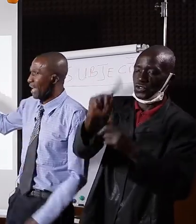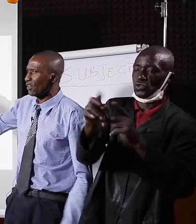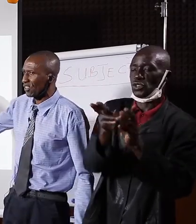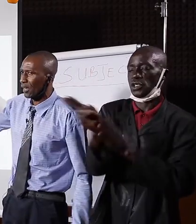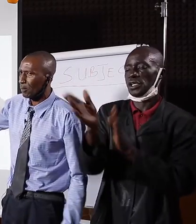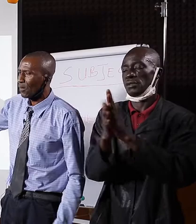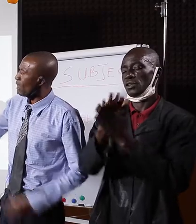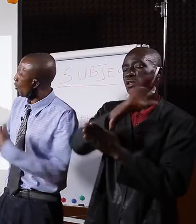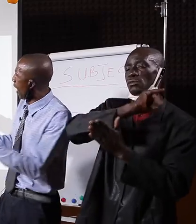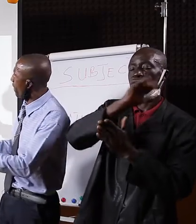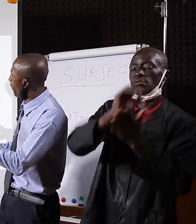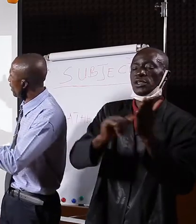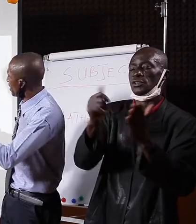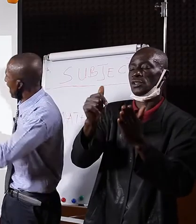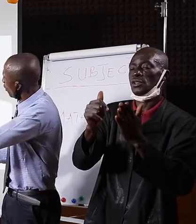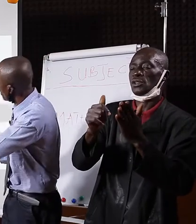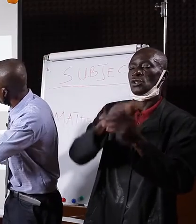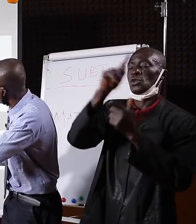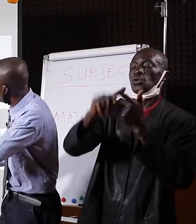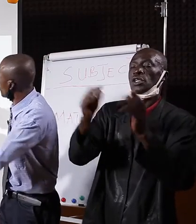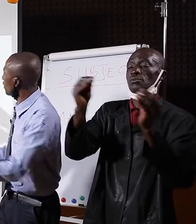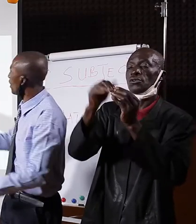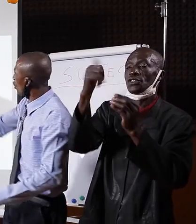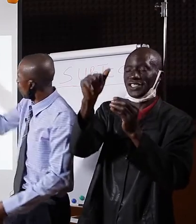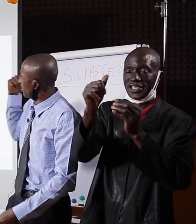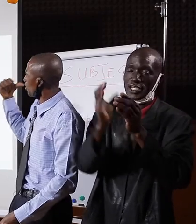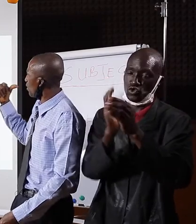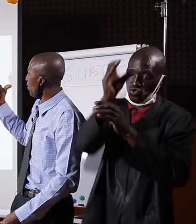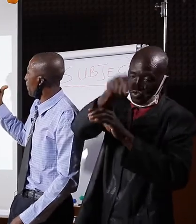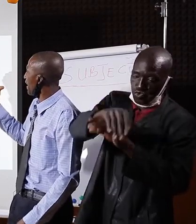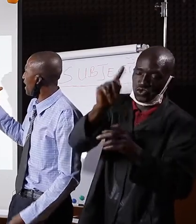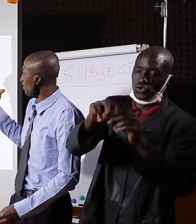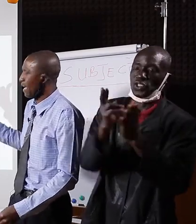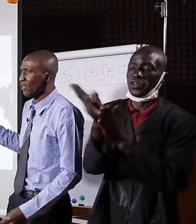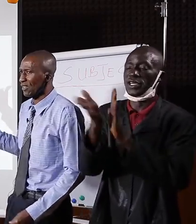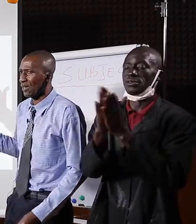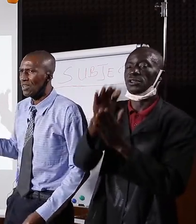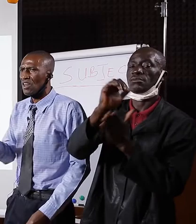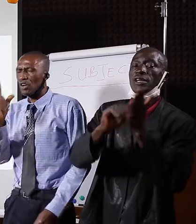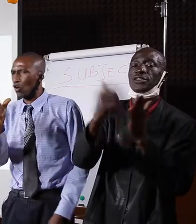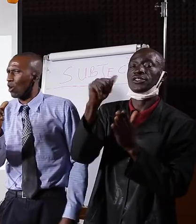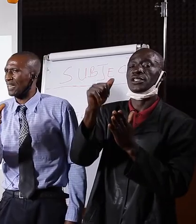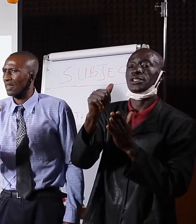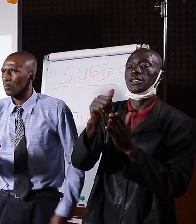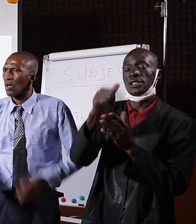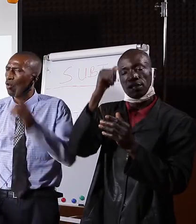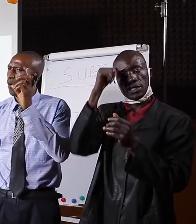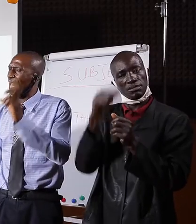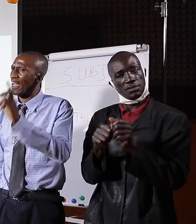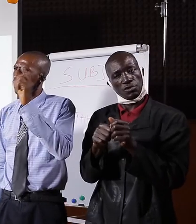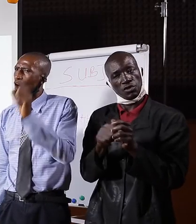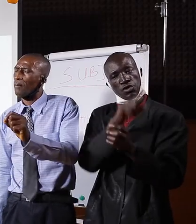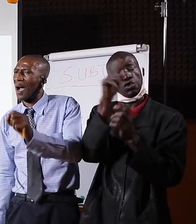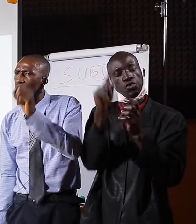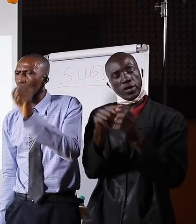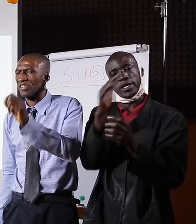become minus 10. When plus 10 on the left crosses to the right becomes minus 10. Recall that when